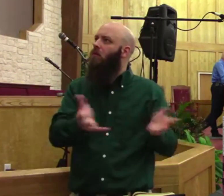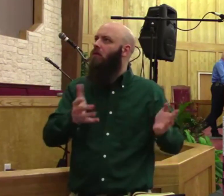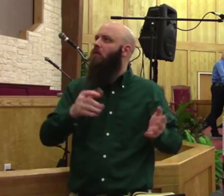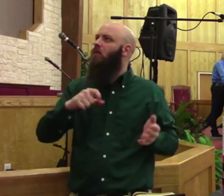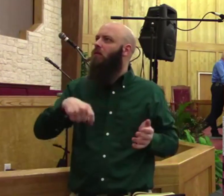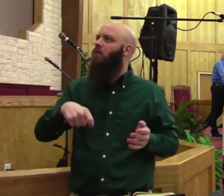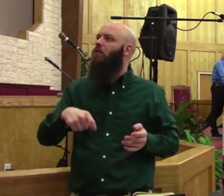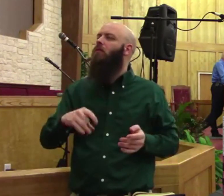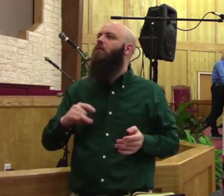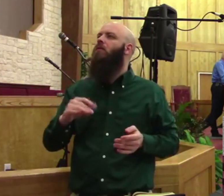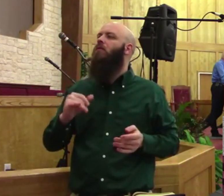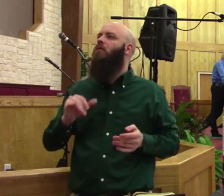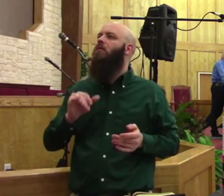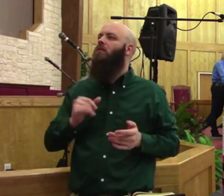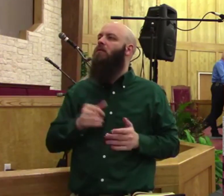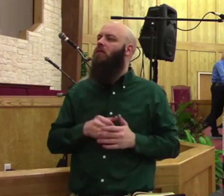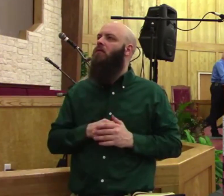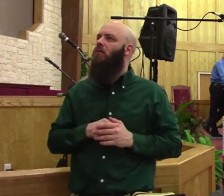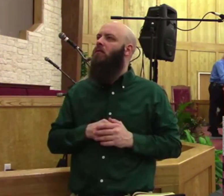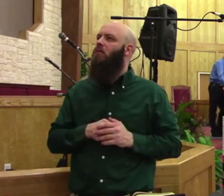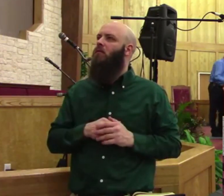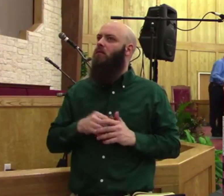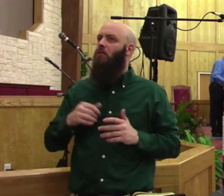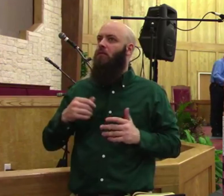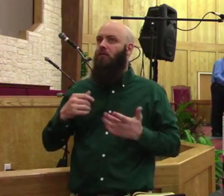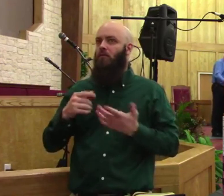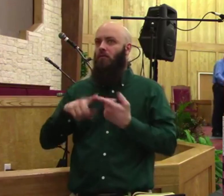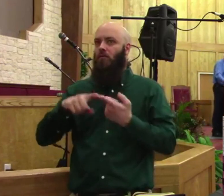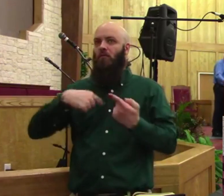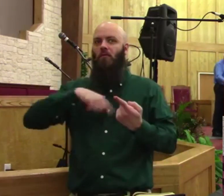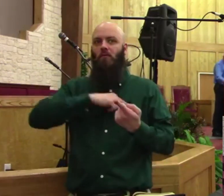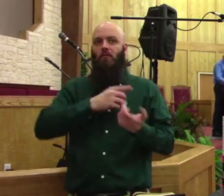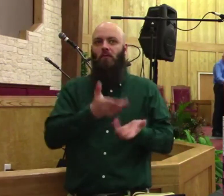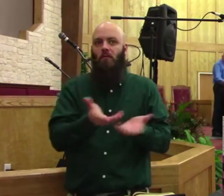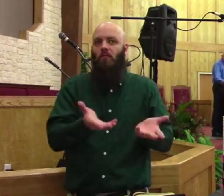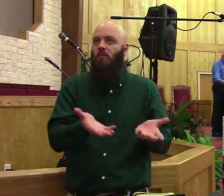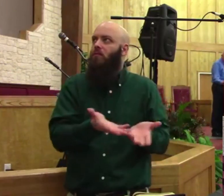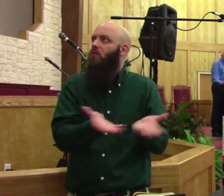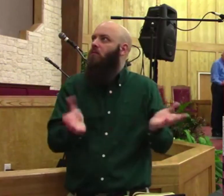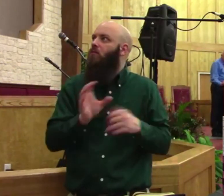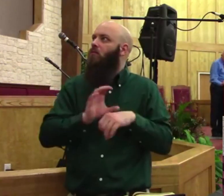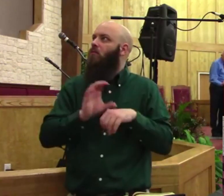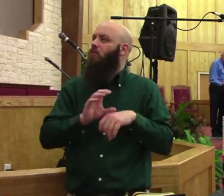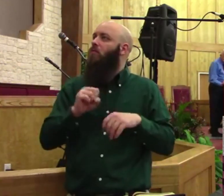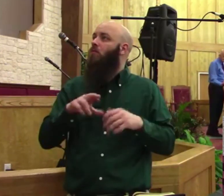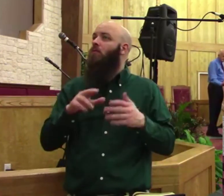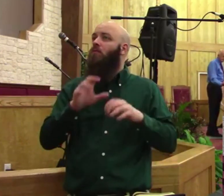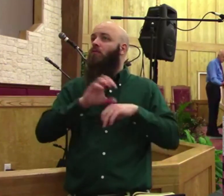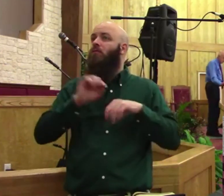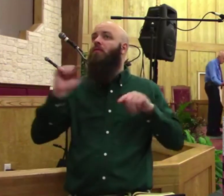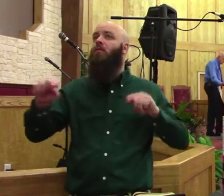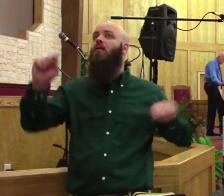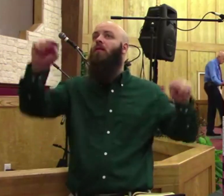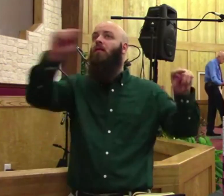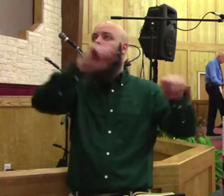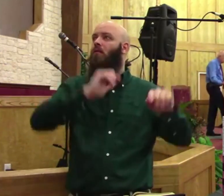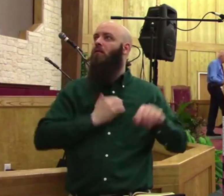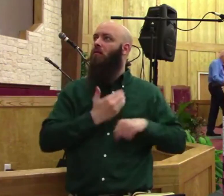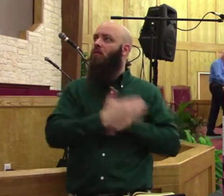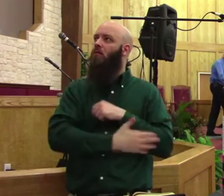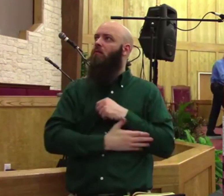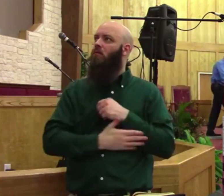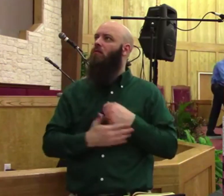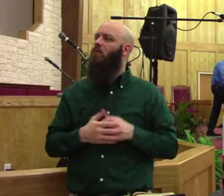in, to one another here in our church and in churches around our land. We